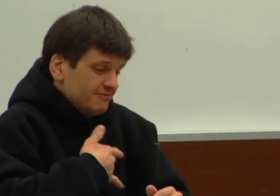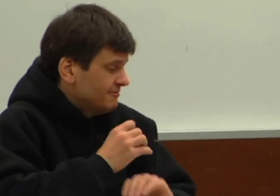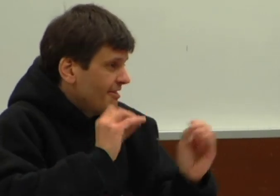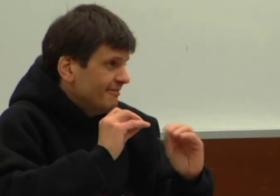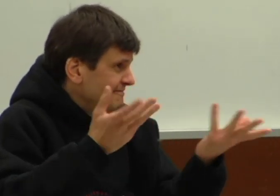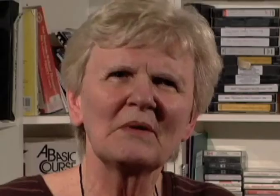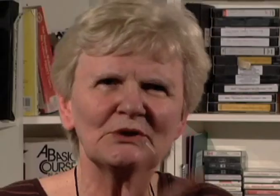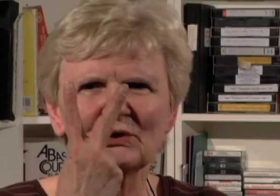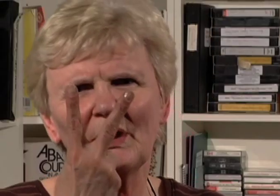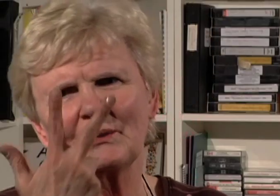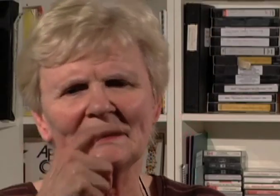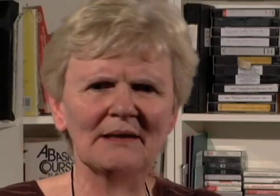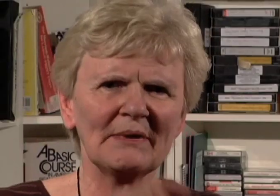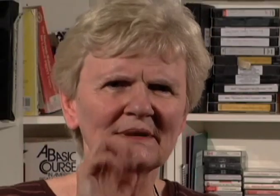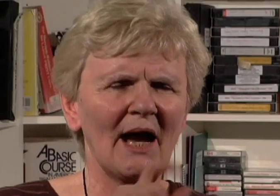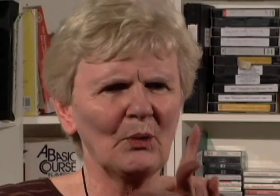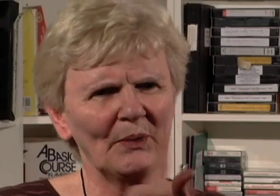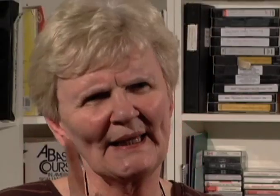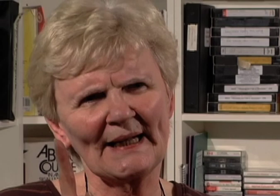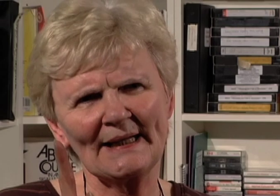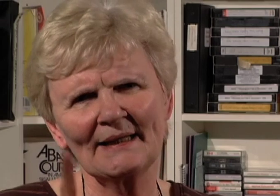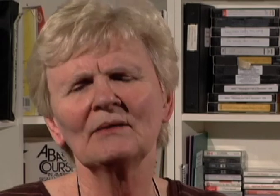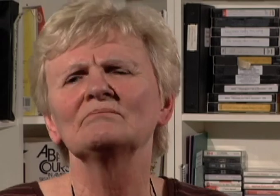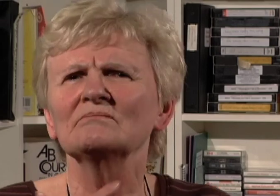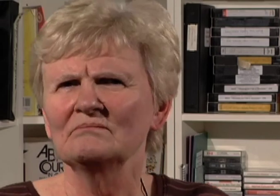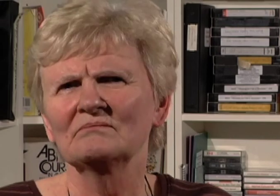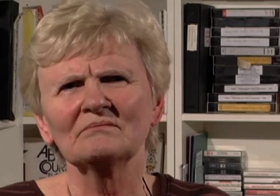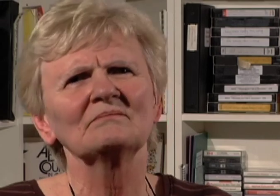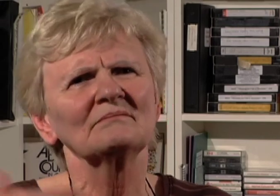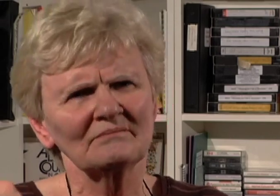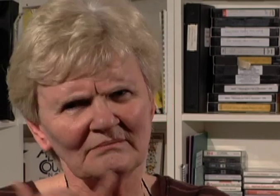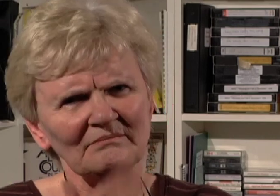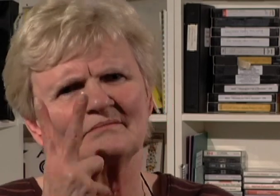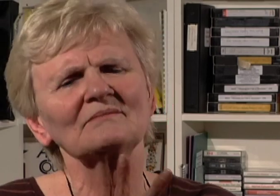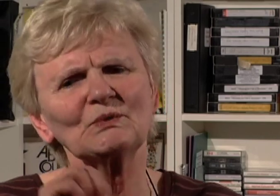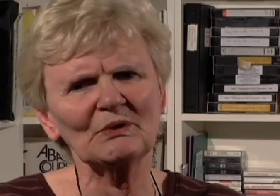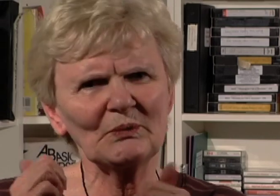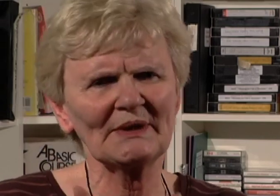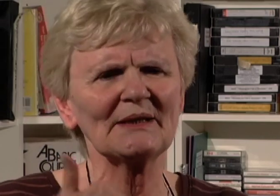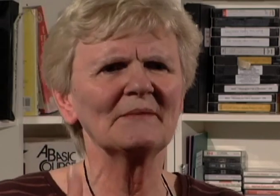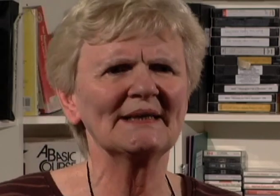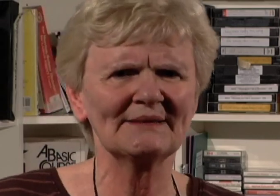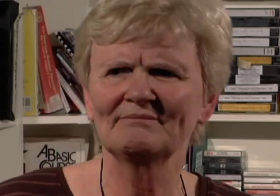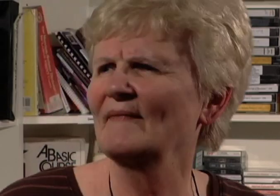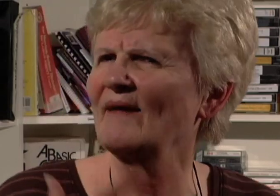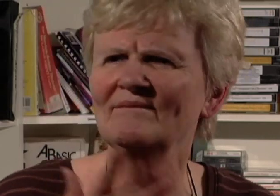well. 2 or 3 times a week now I use an intervener, and I really enjoy having that intervener to work with me. I